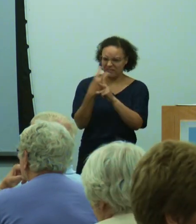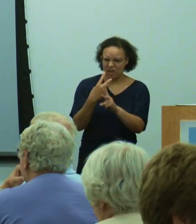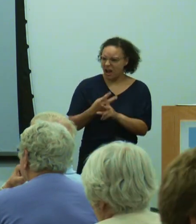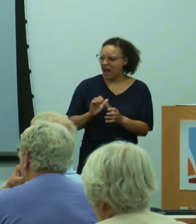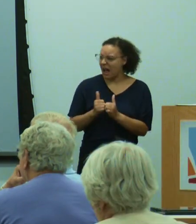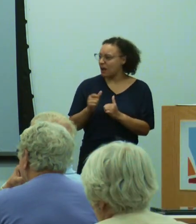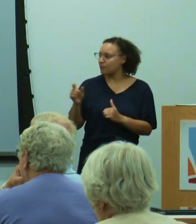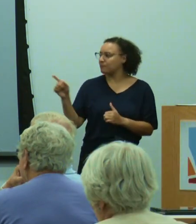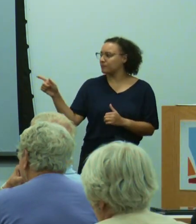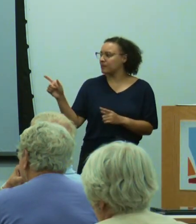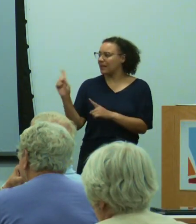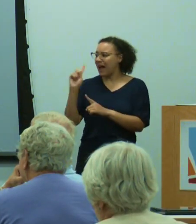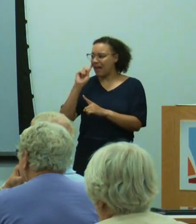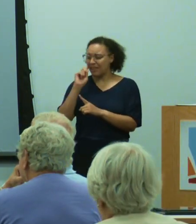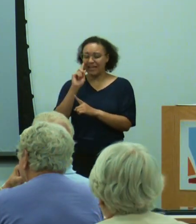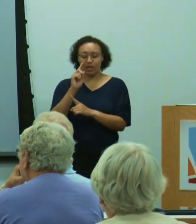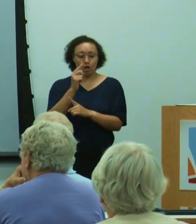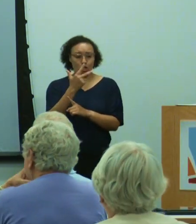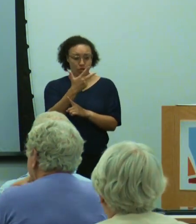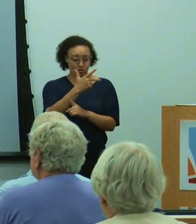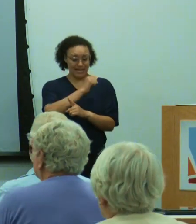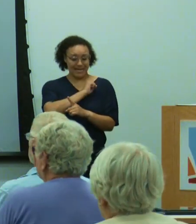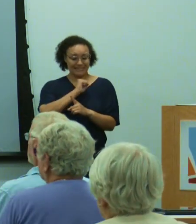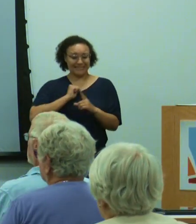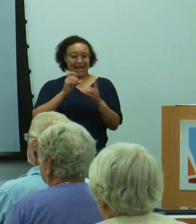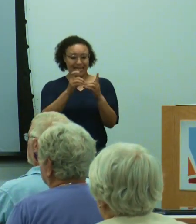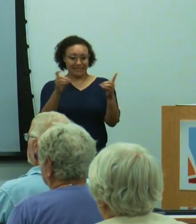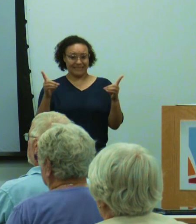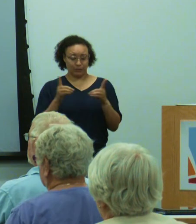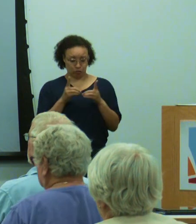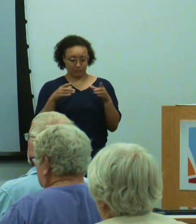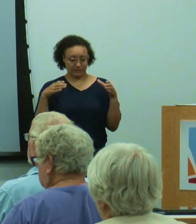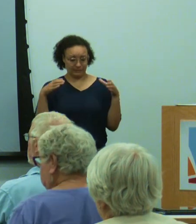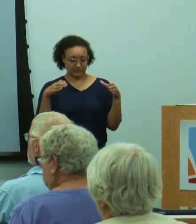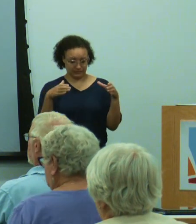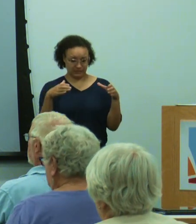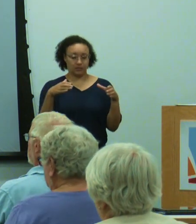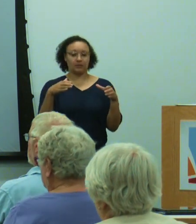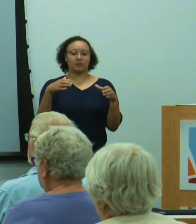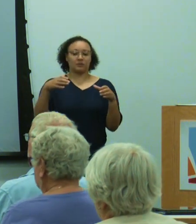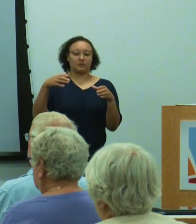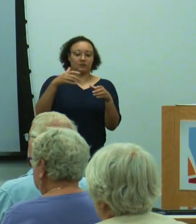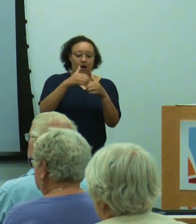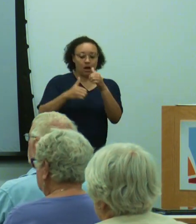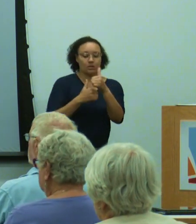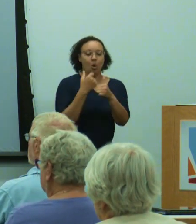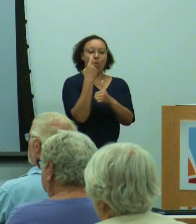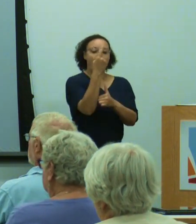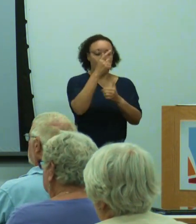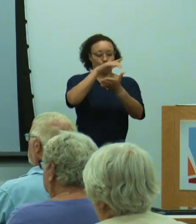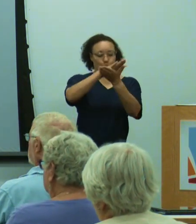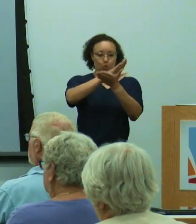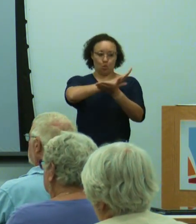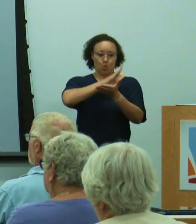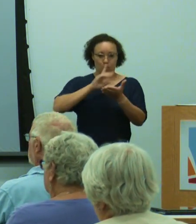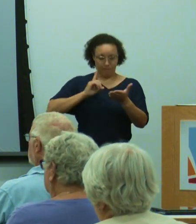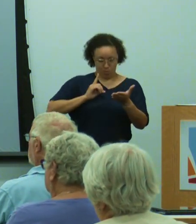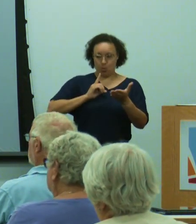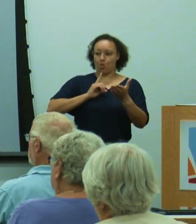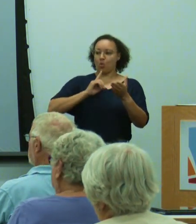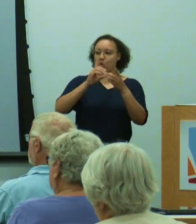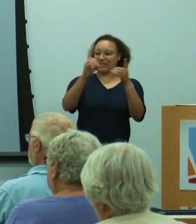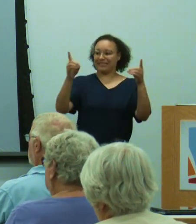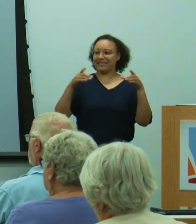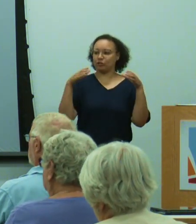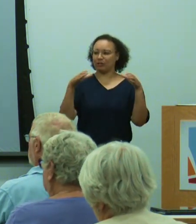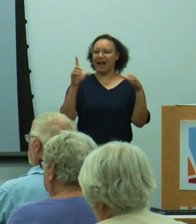it's 3 Senate districts, right there. 3 Senate districts make up a school board district. I think ours is this district is